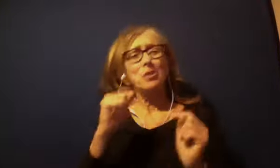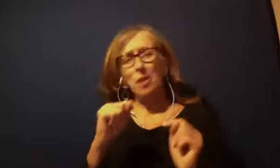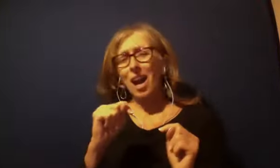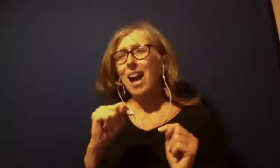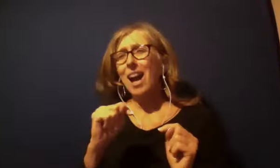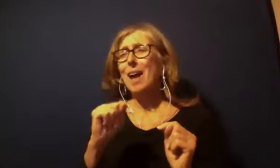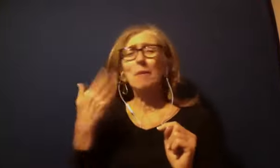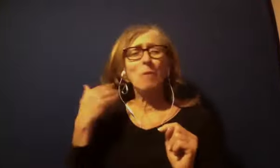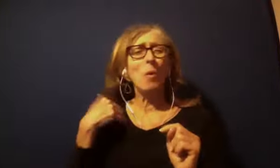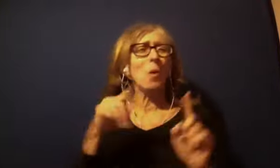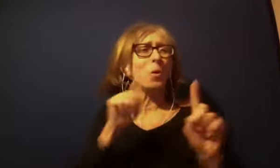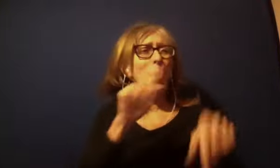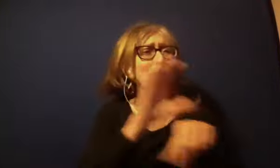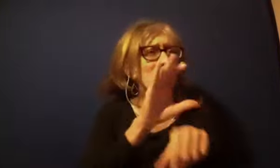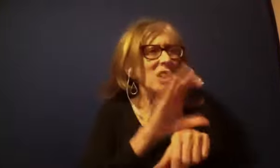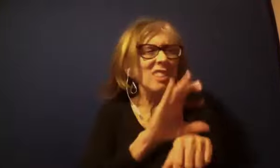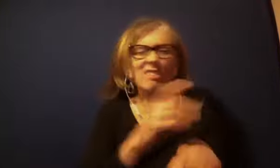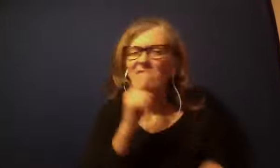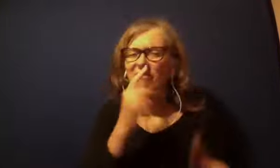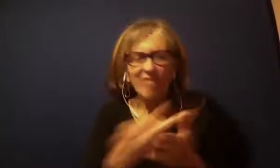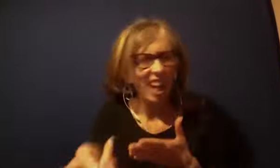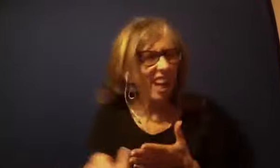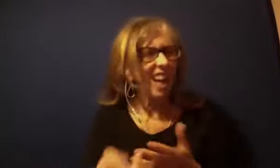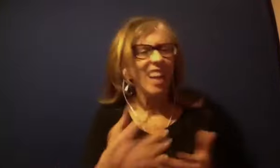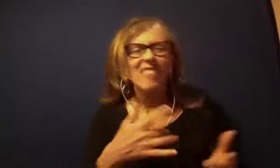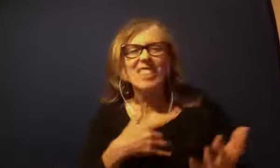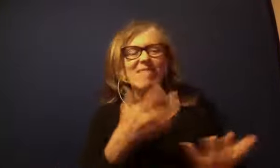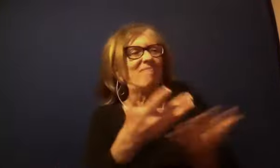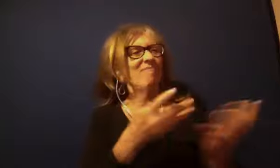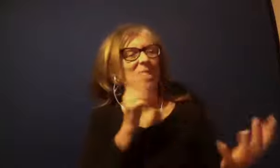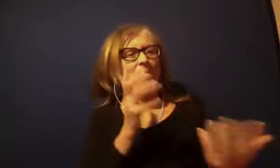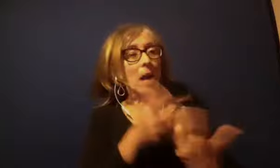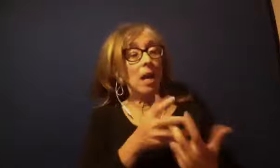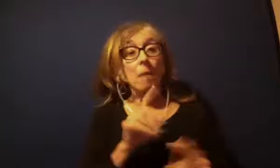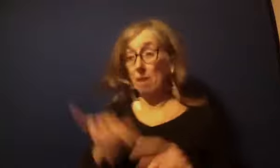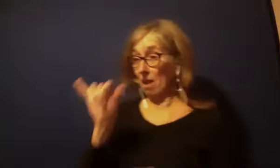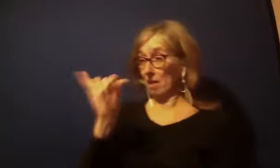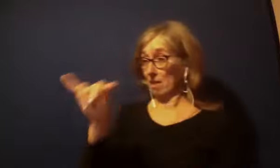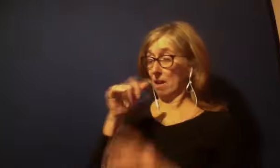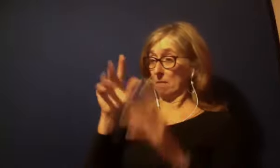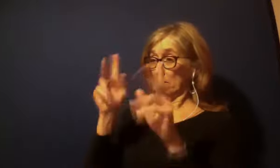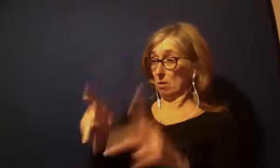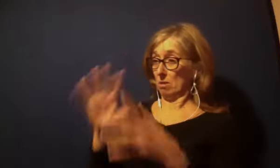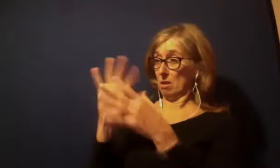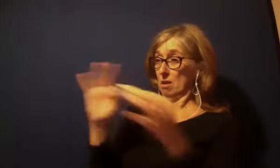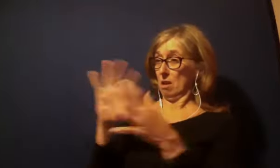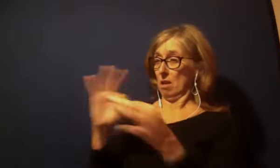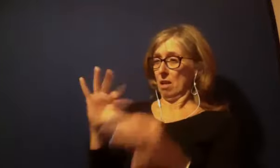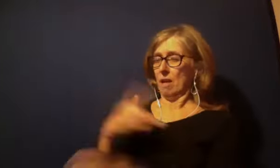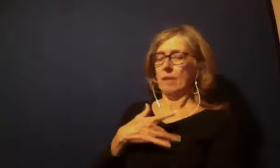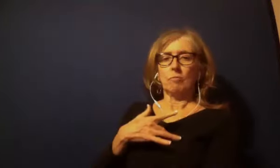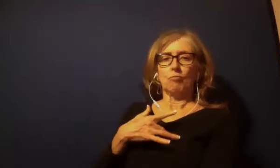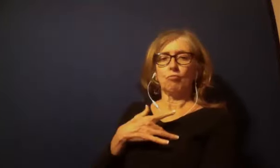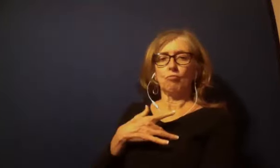whatever it was, it never seemed to work out. And at that moment, I think that absolute defeat,